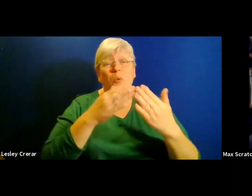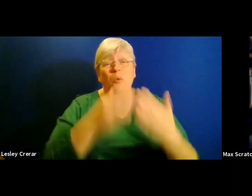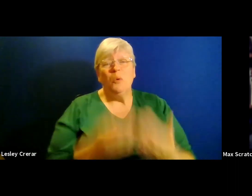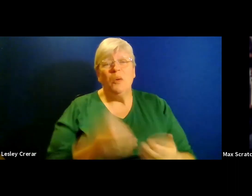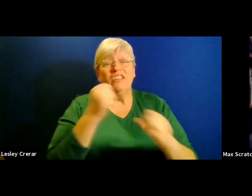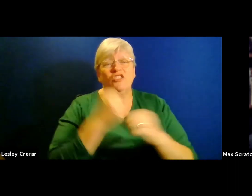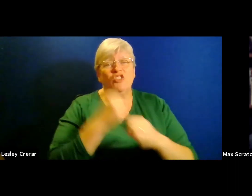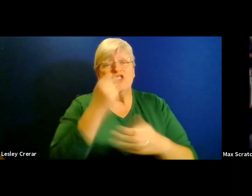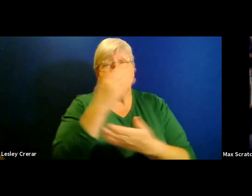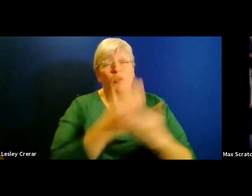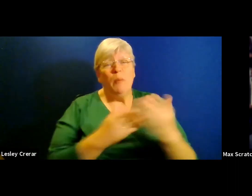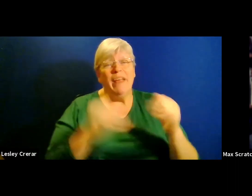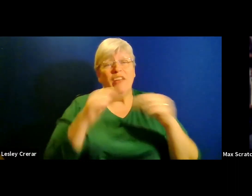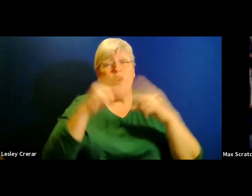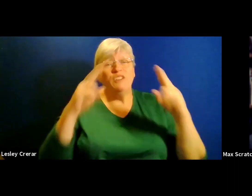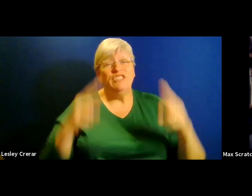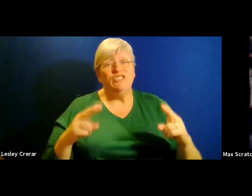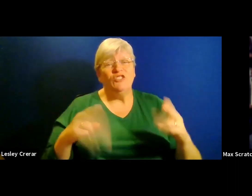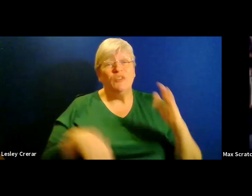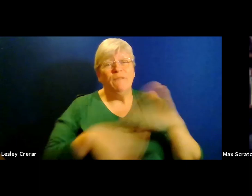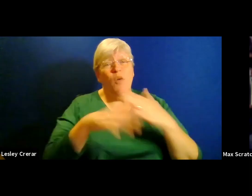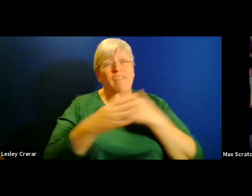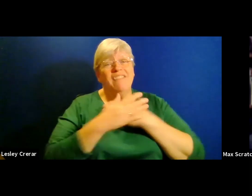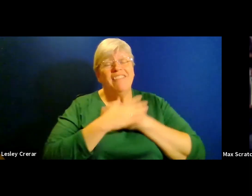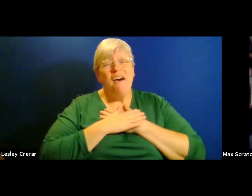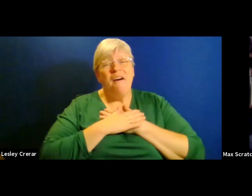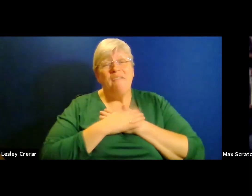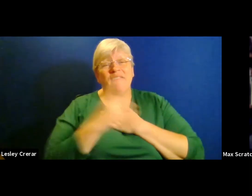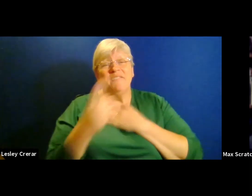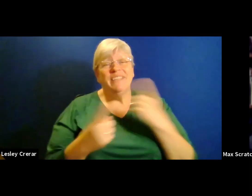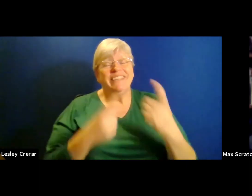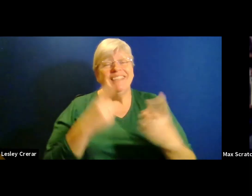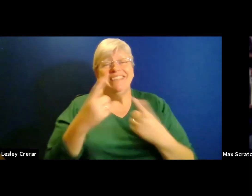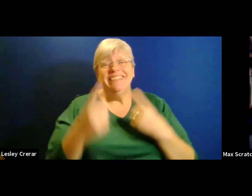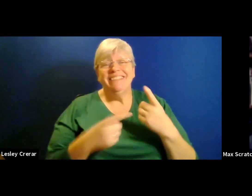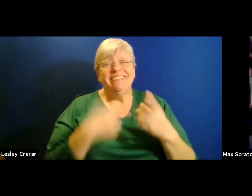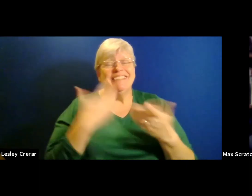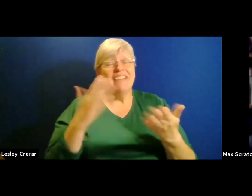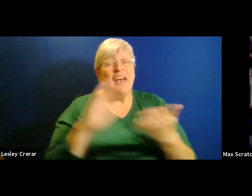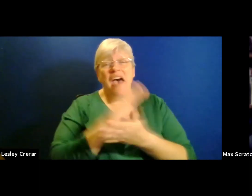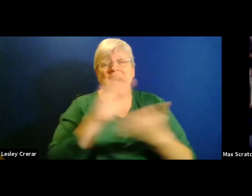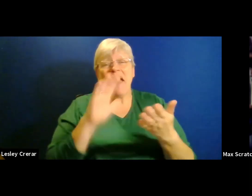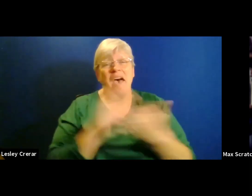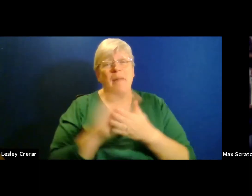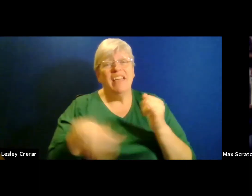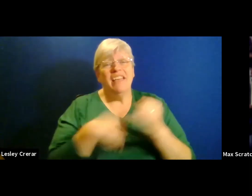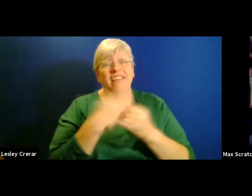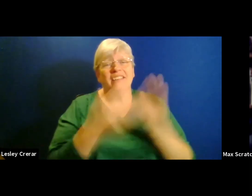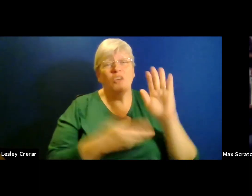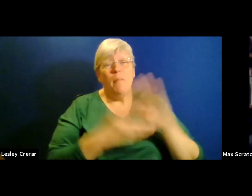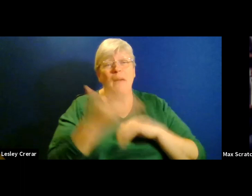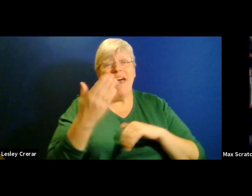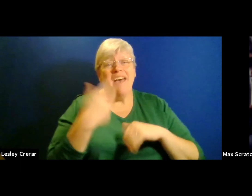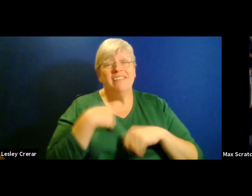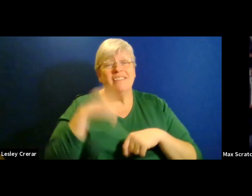cottage overflowing with love, each getting more than enough to cherish until well past bedtime and the silent